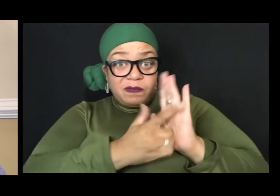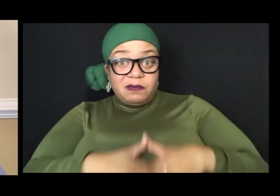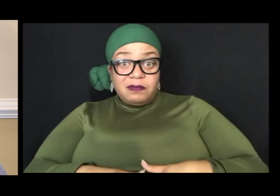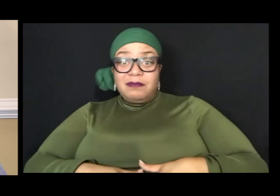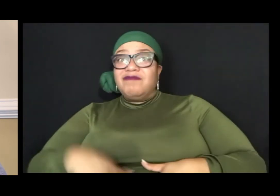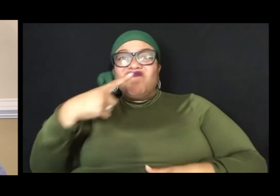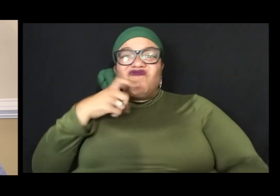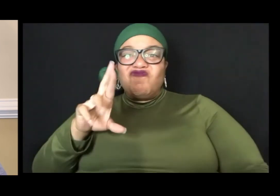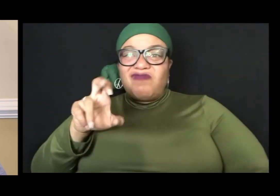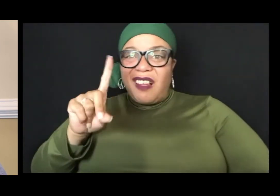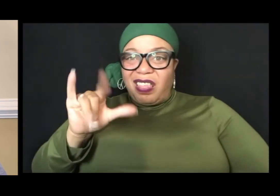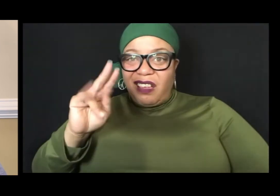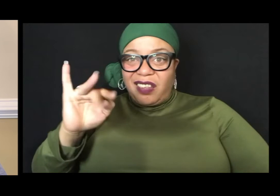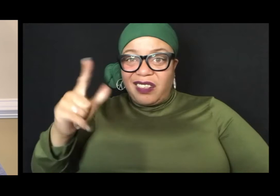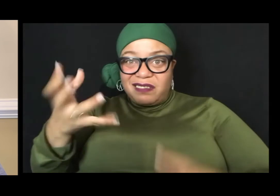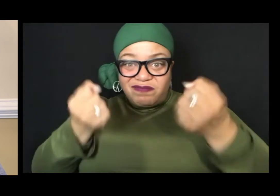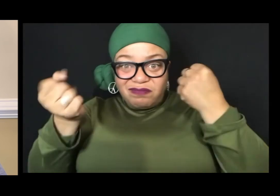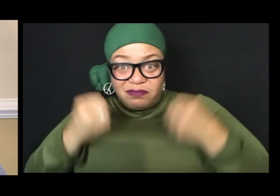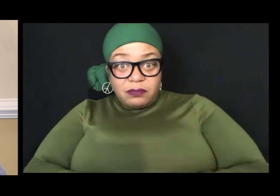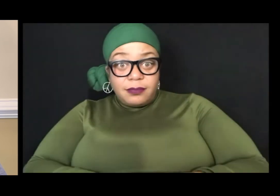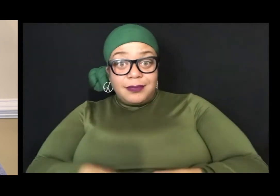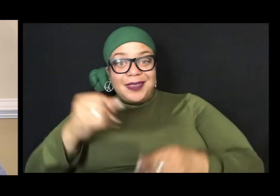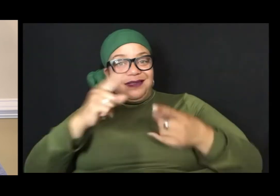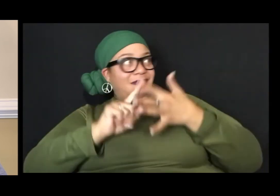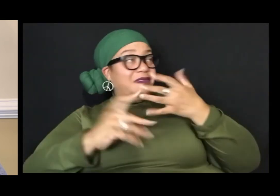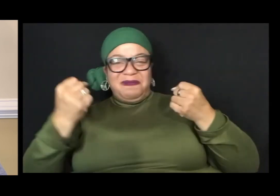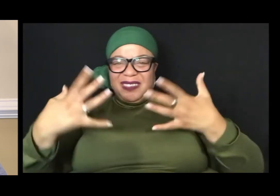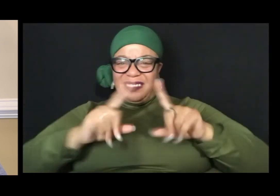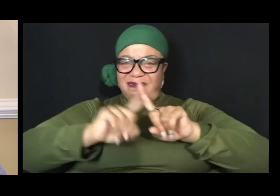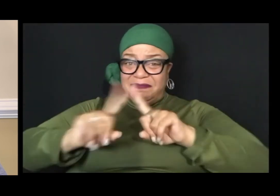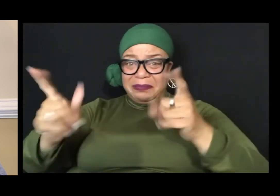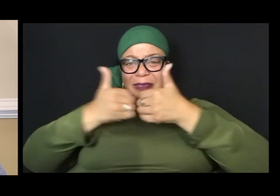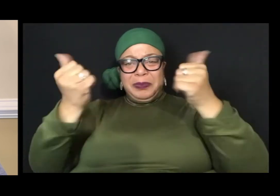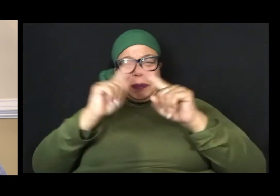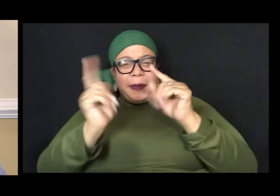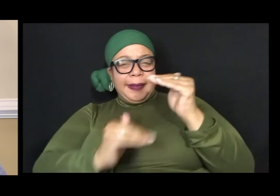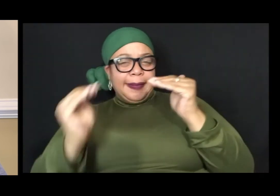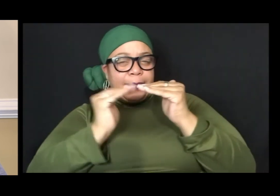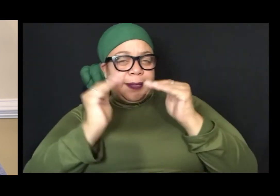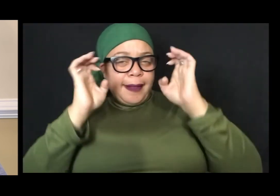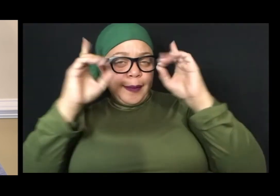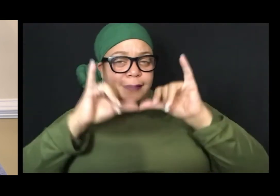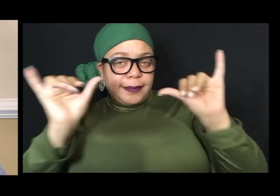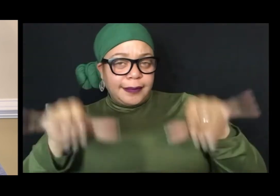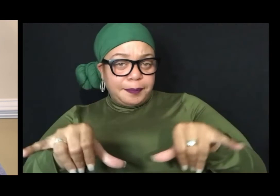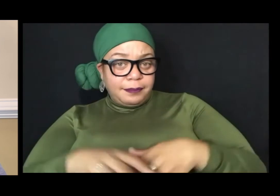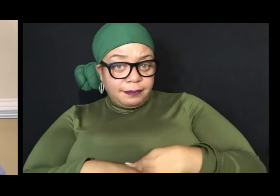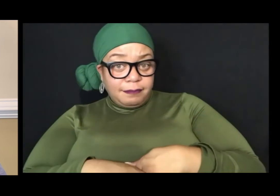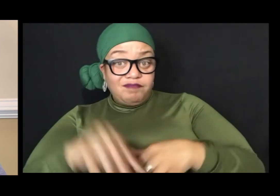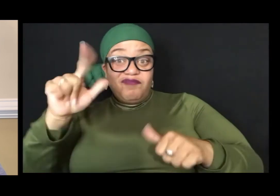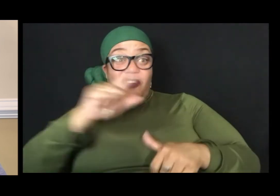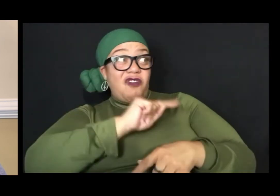disparities, and separate but equal educational systems. All of these are examples of systemic